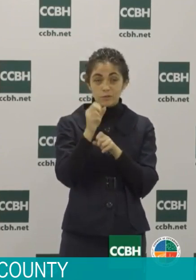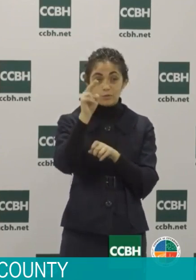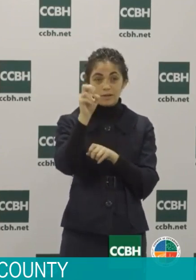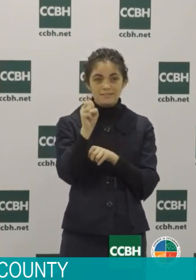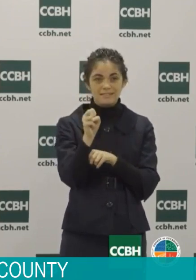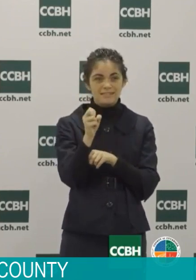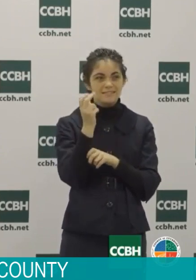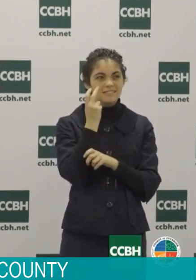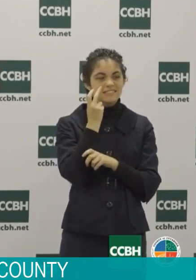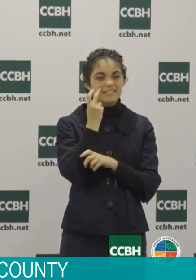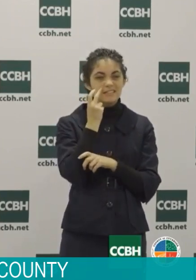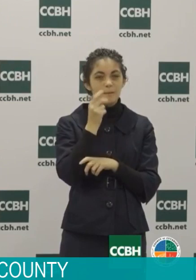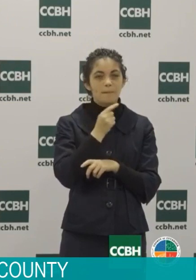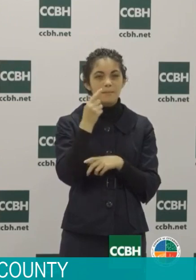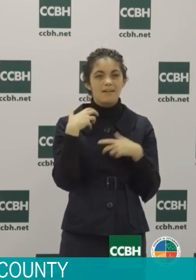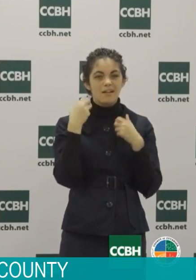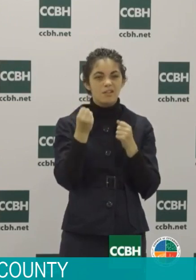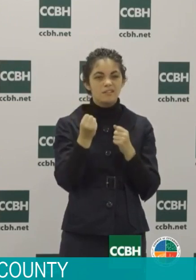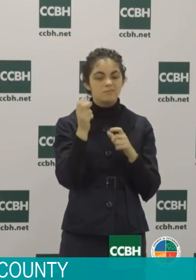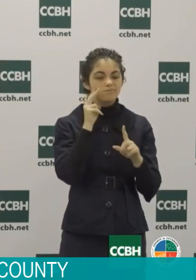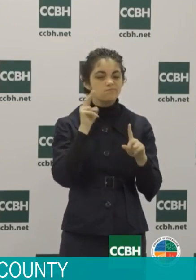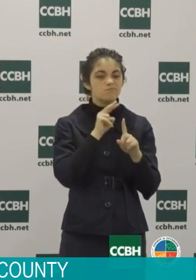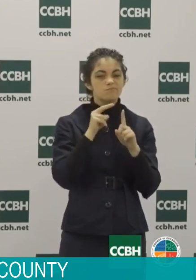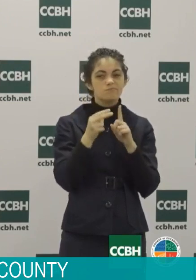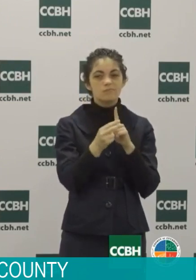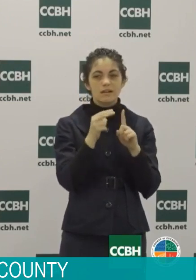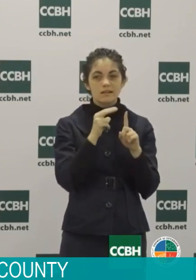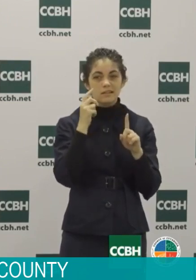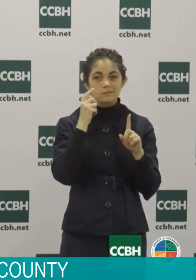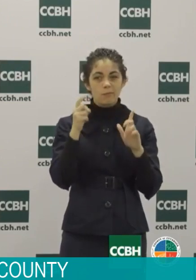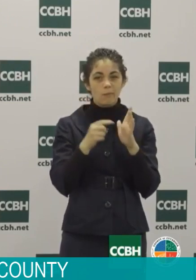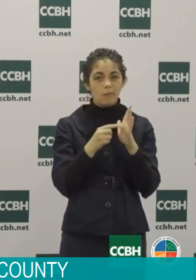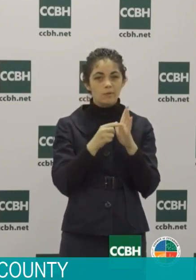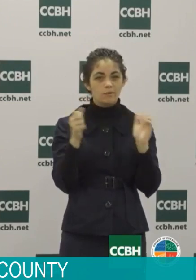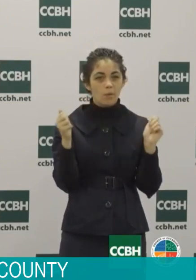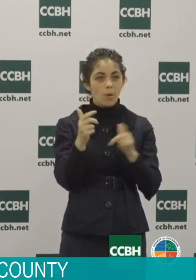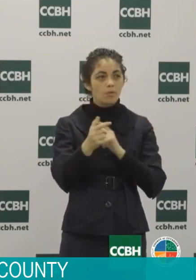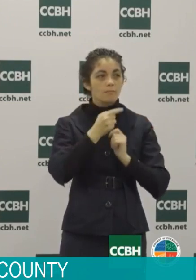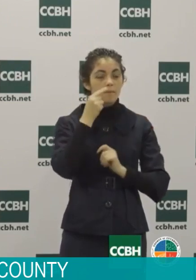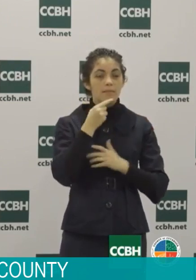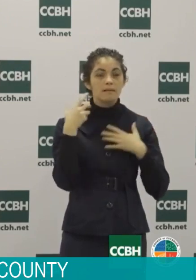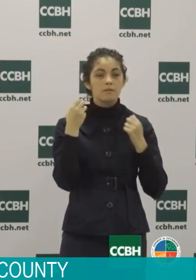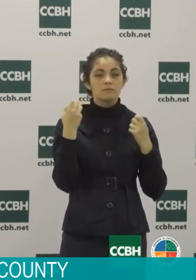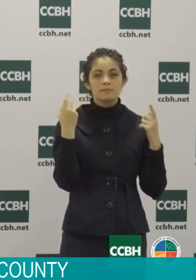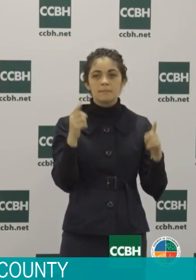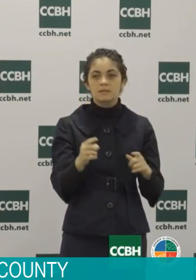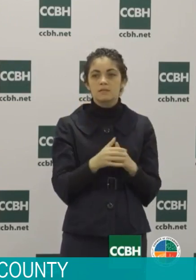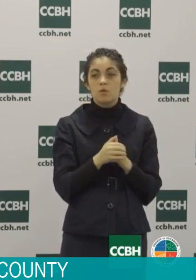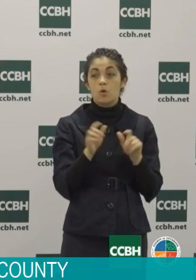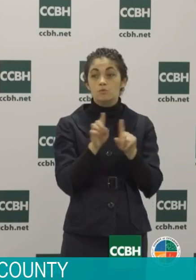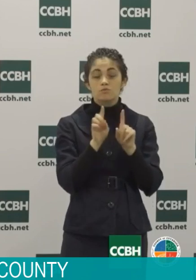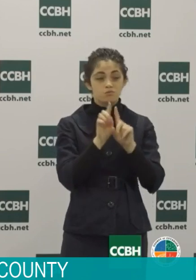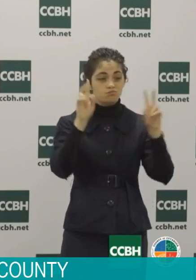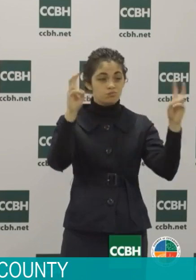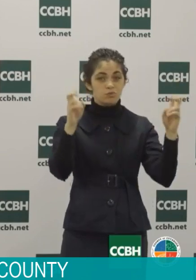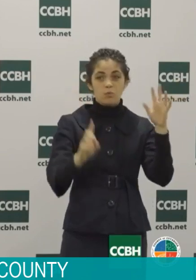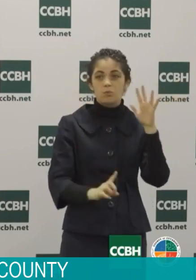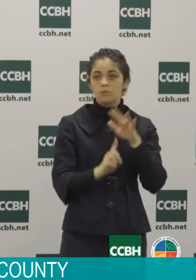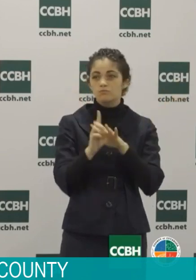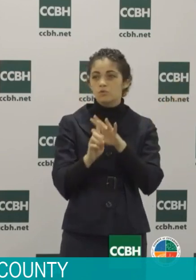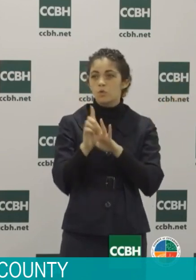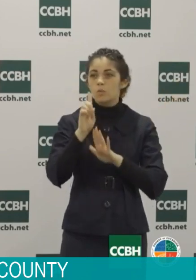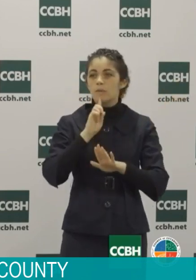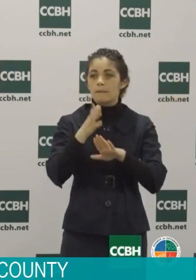has observed National Public Health Week as a time to recognize the contributions of public health and highlight issues that are important